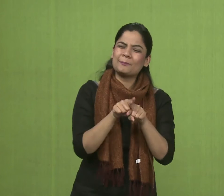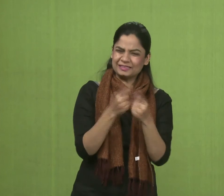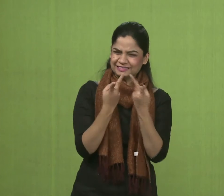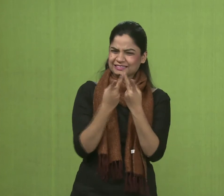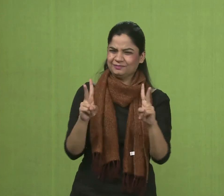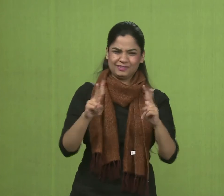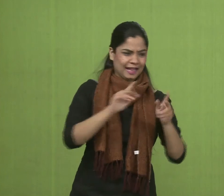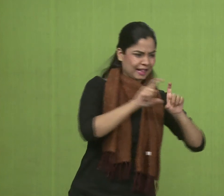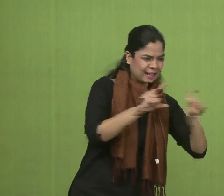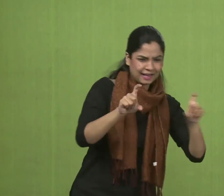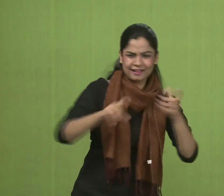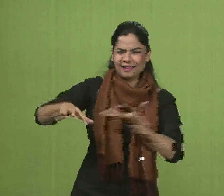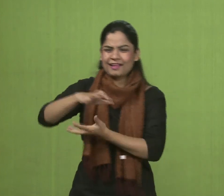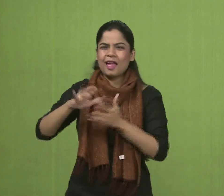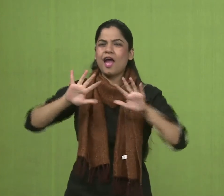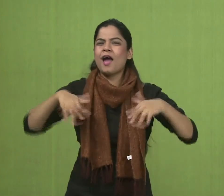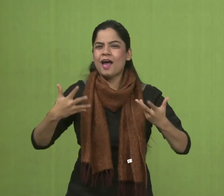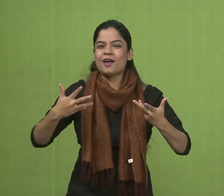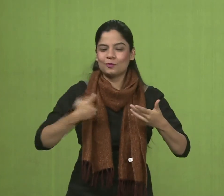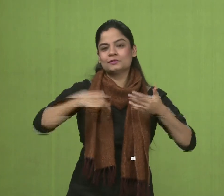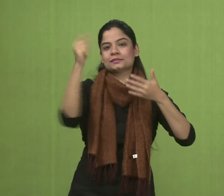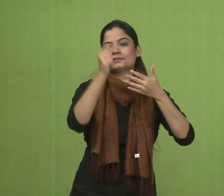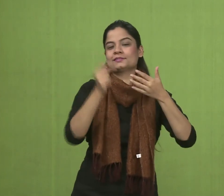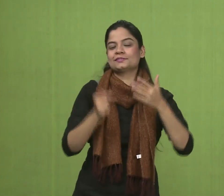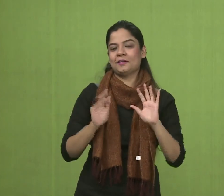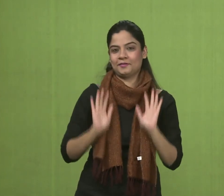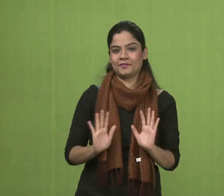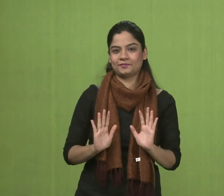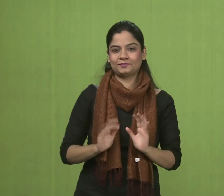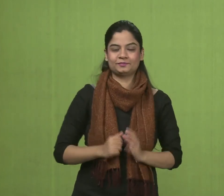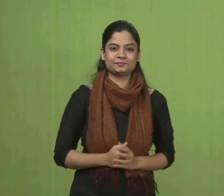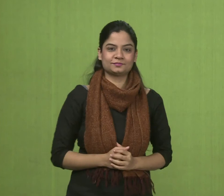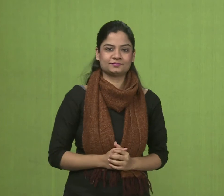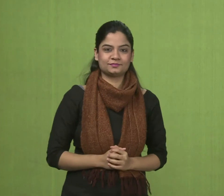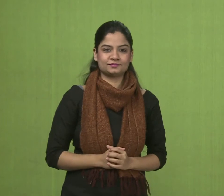same. Then why is one house spacious and another not? Let us know how.